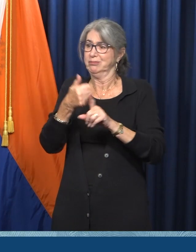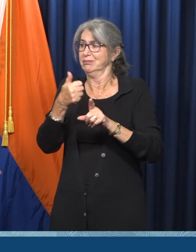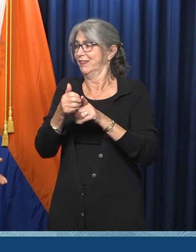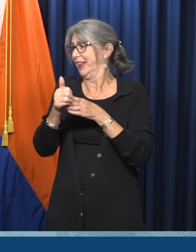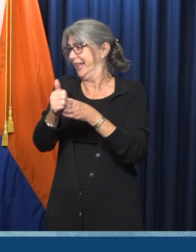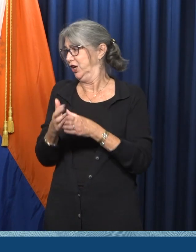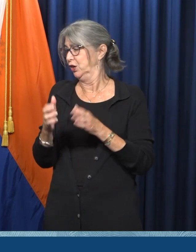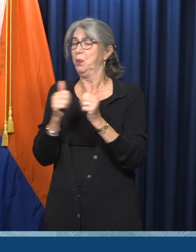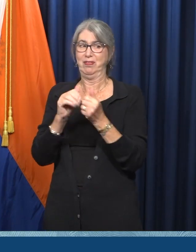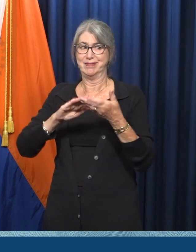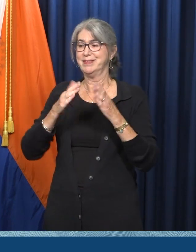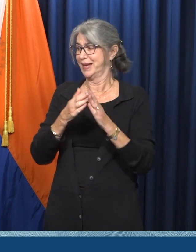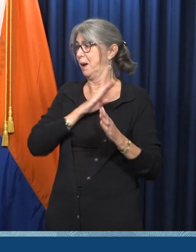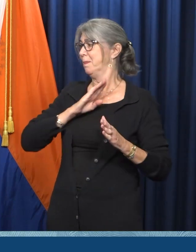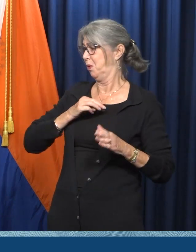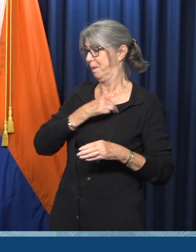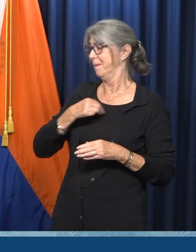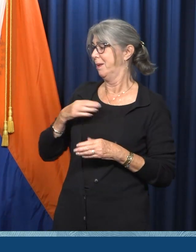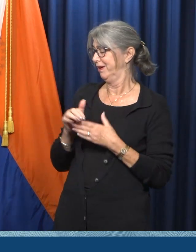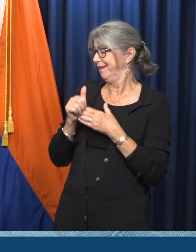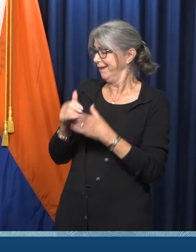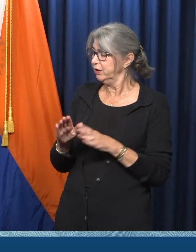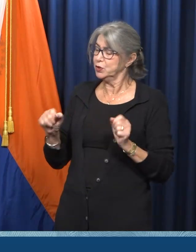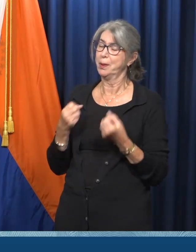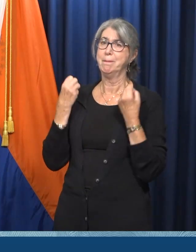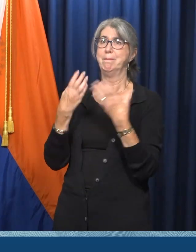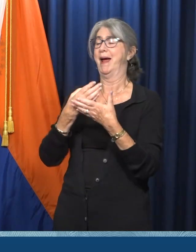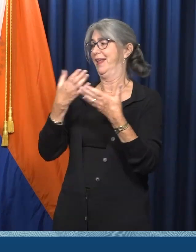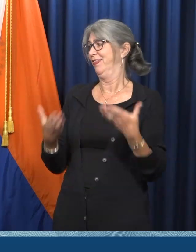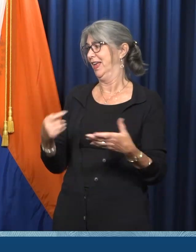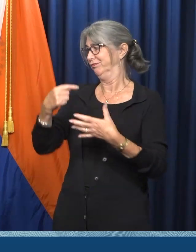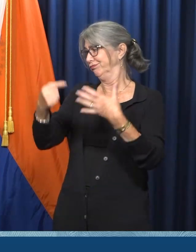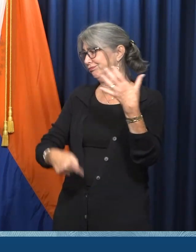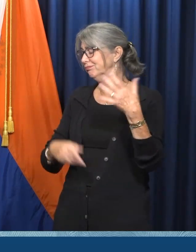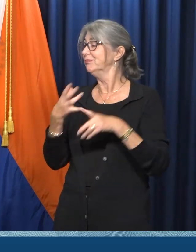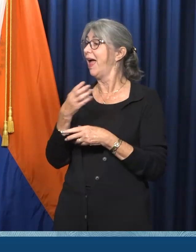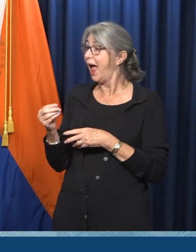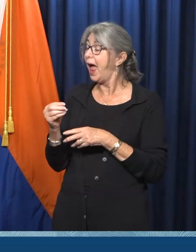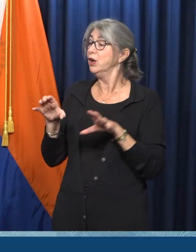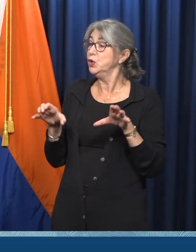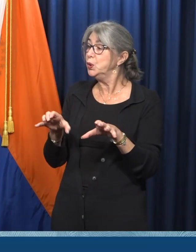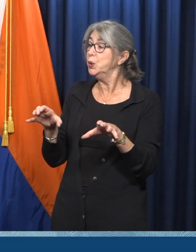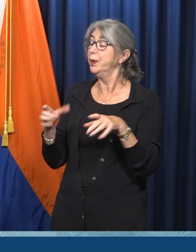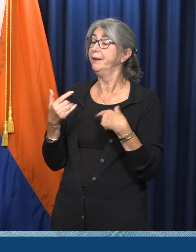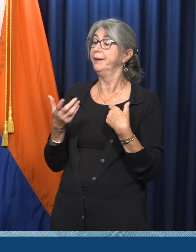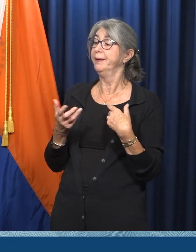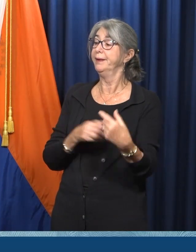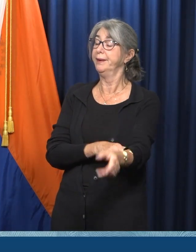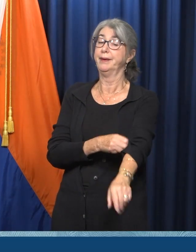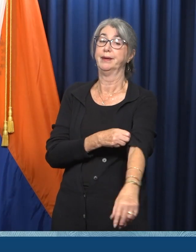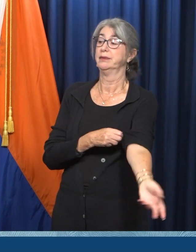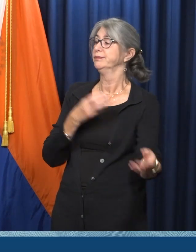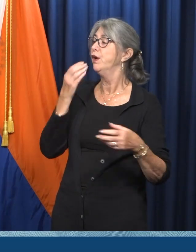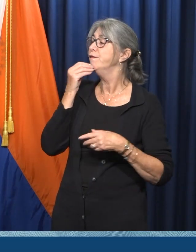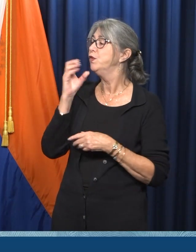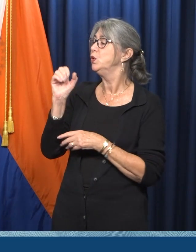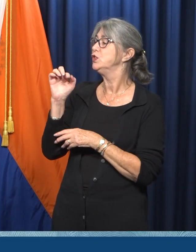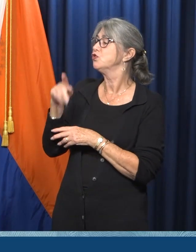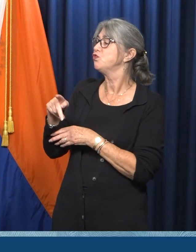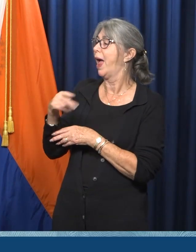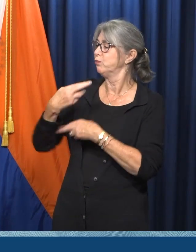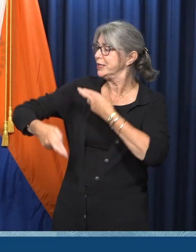continues to be with his town board members, leaders in doing so many things, as well as doing the food scrap